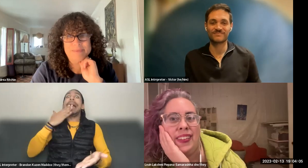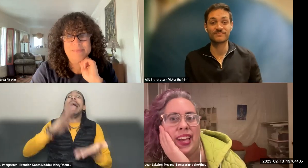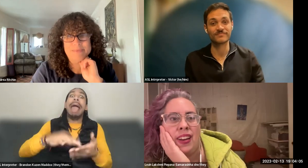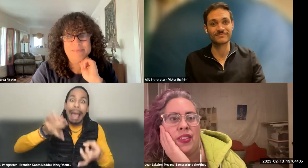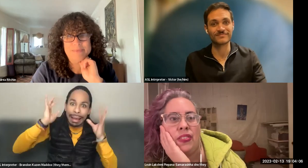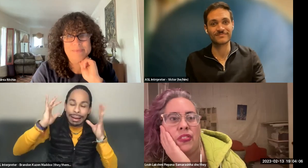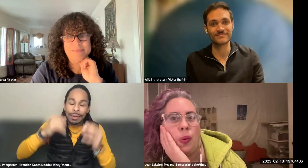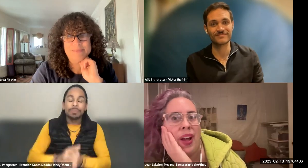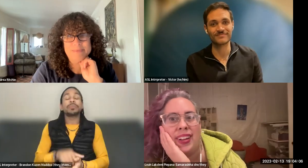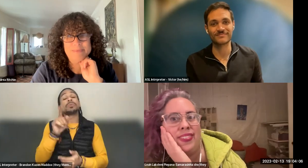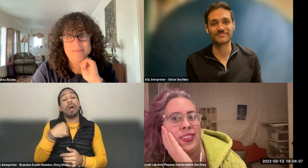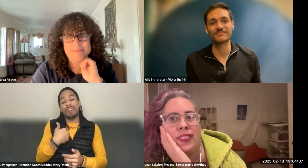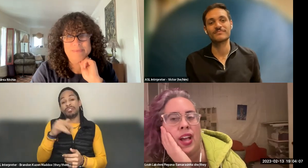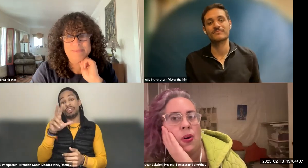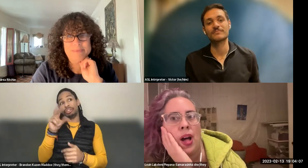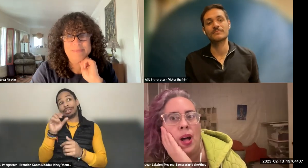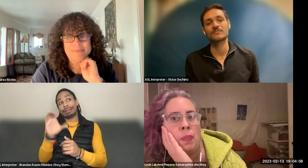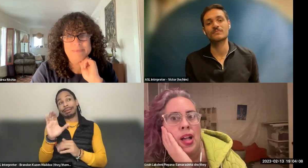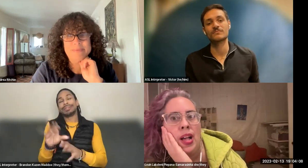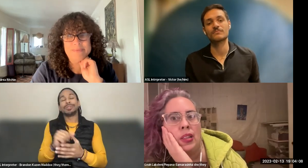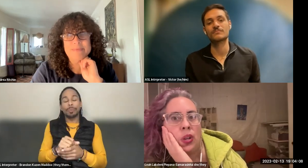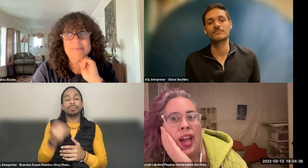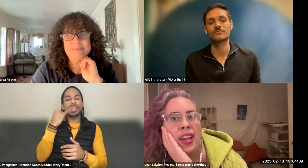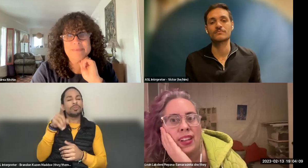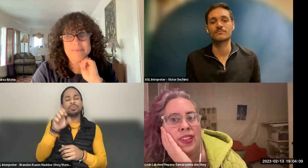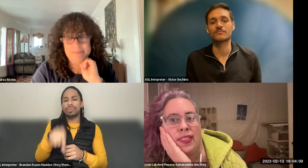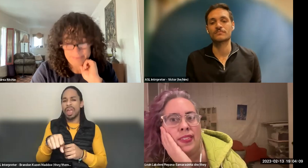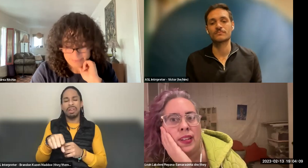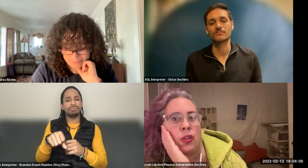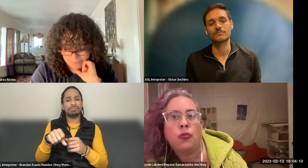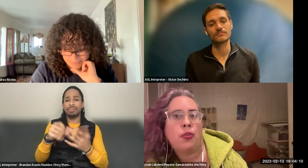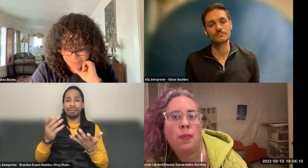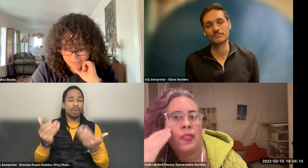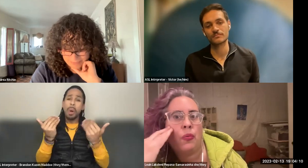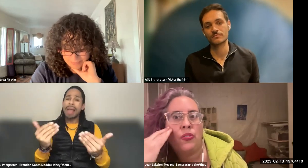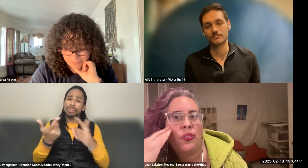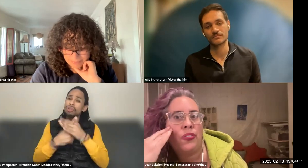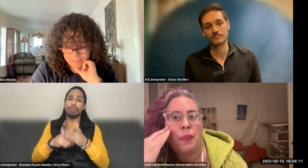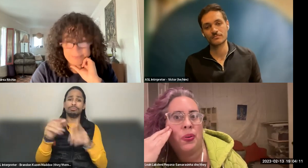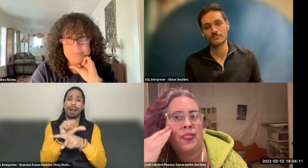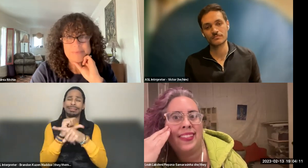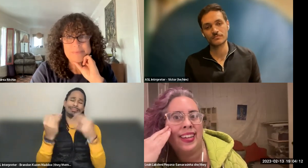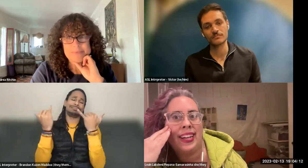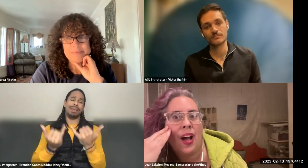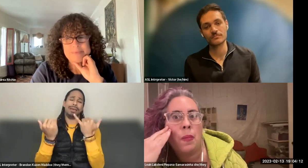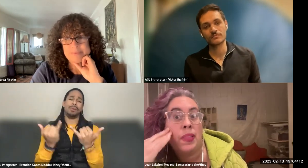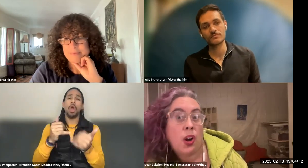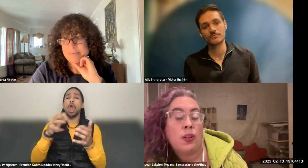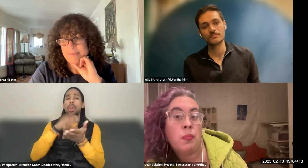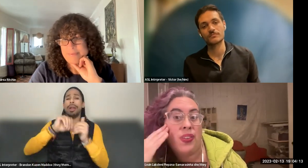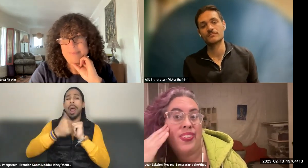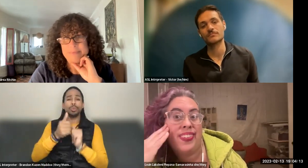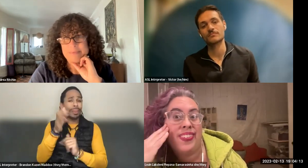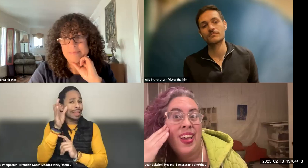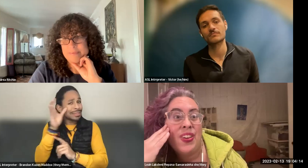take anything out of this, start practicing this now. Learn how to actively listen. Learn from the resources that I put in that link, like